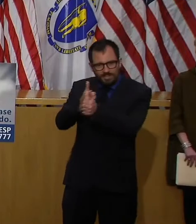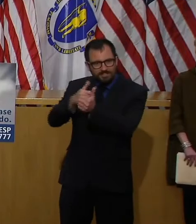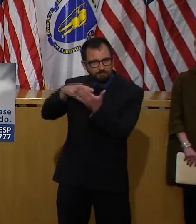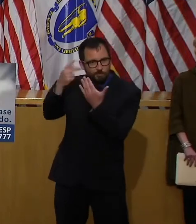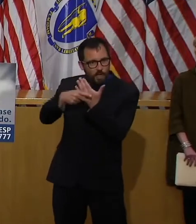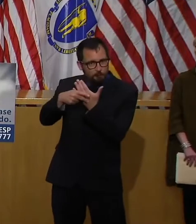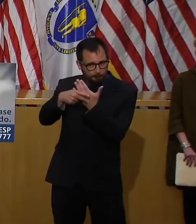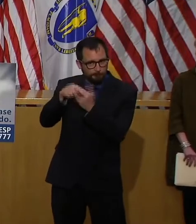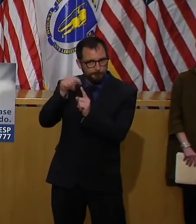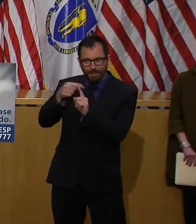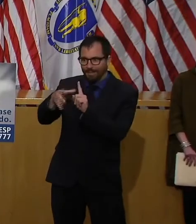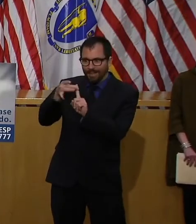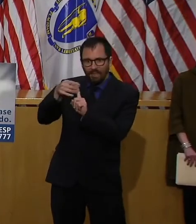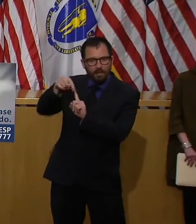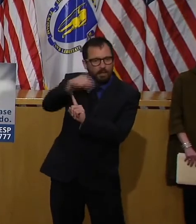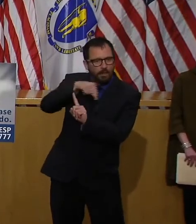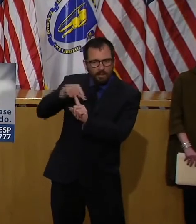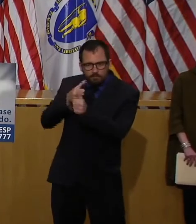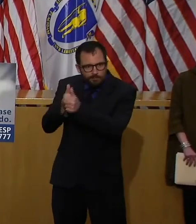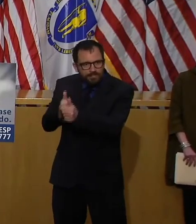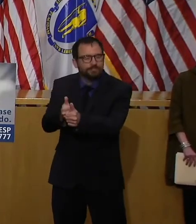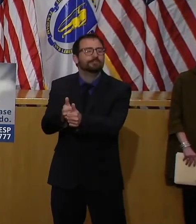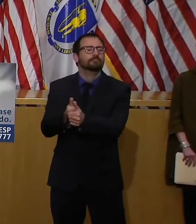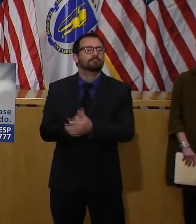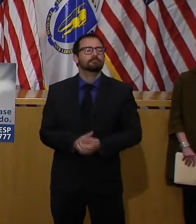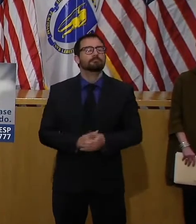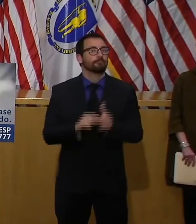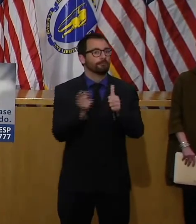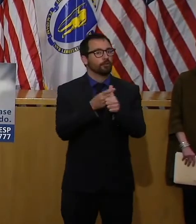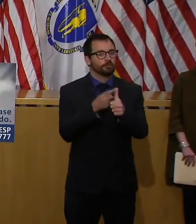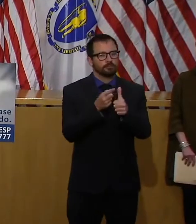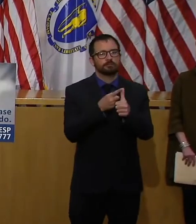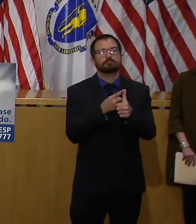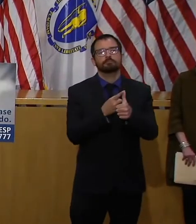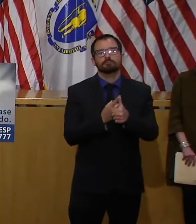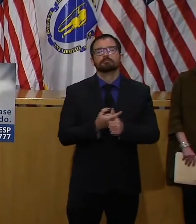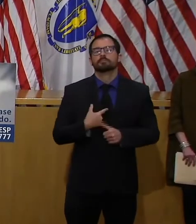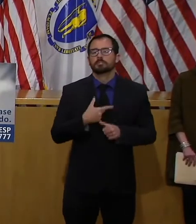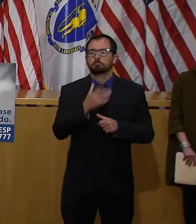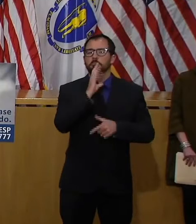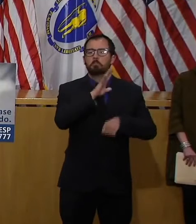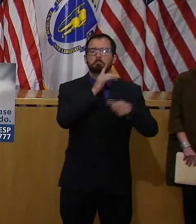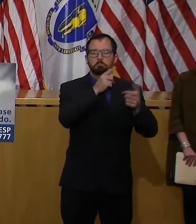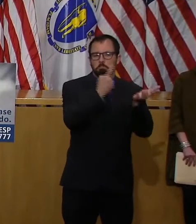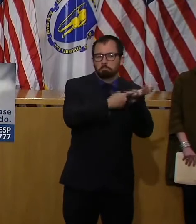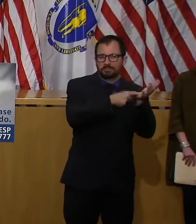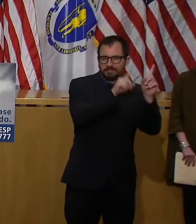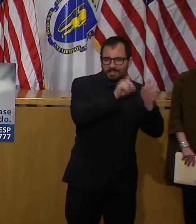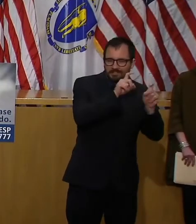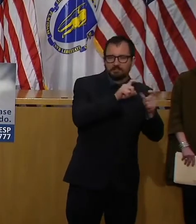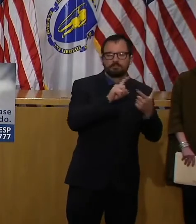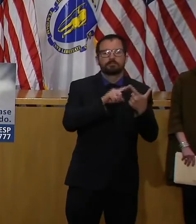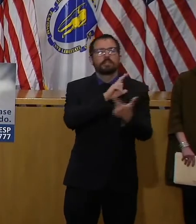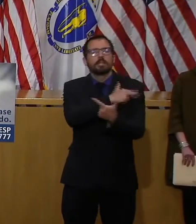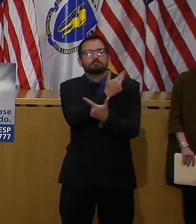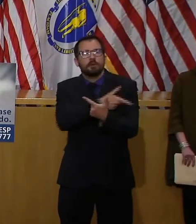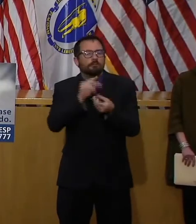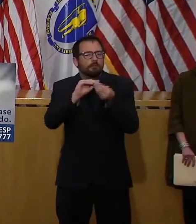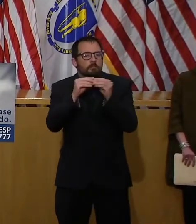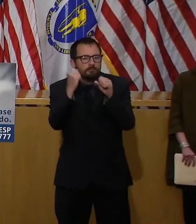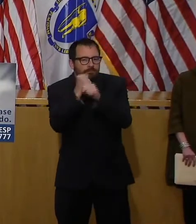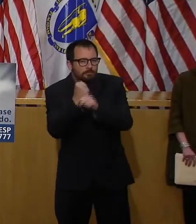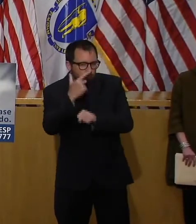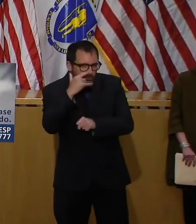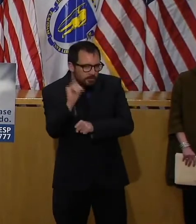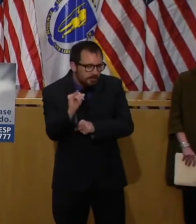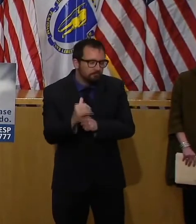testing and hospitalization. Yesterday we reported 6,300 new tests. That brings the total number of tests conducted